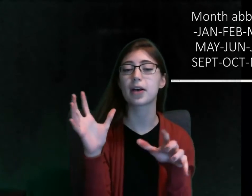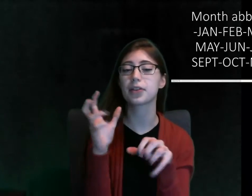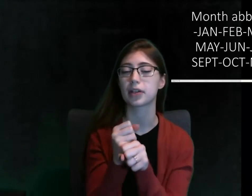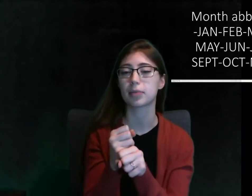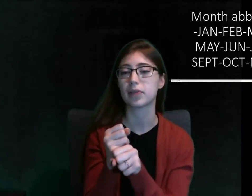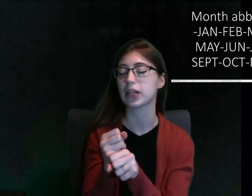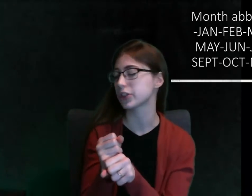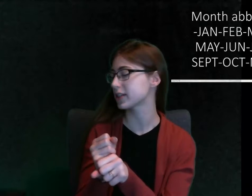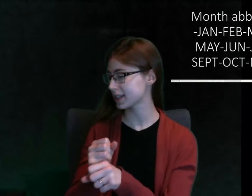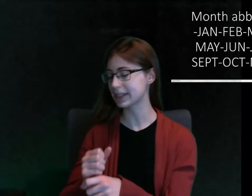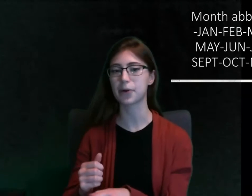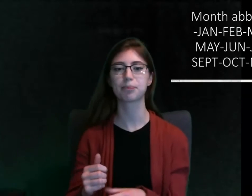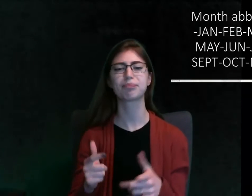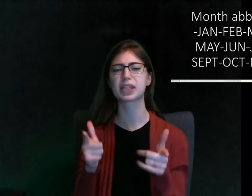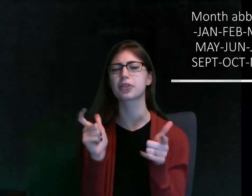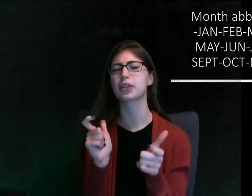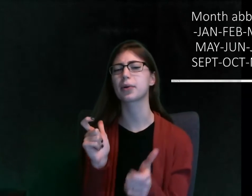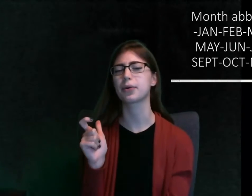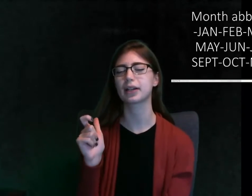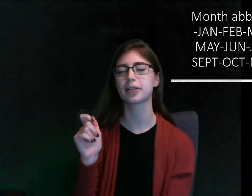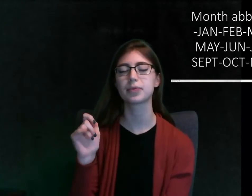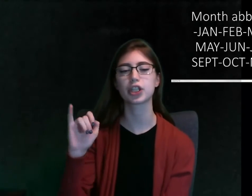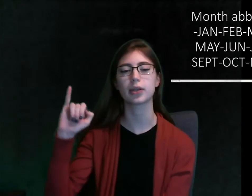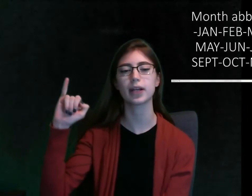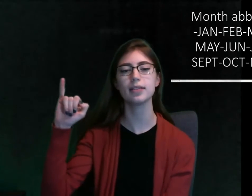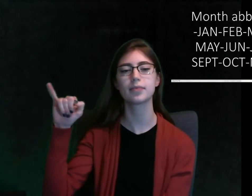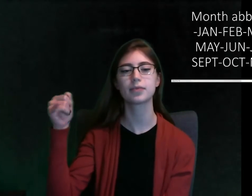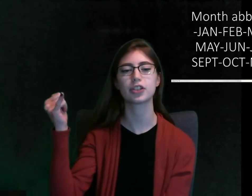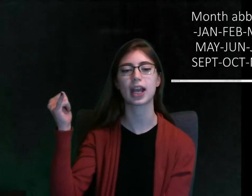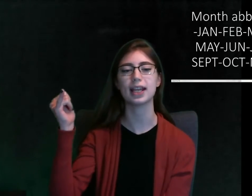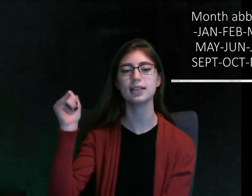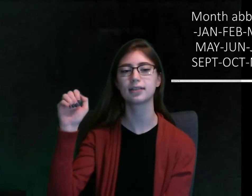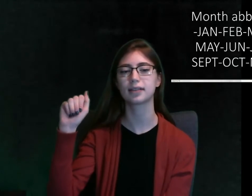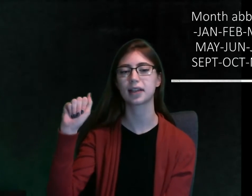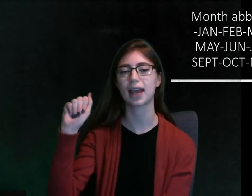their abbreviations. So let's go through that real quick. January, J-A-N.